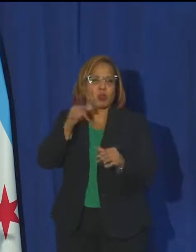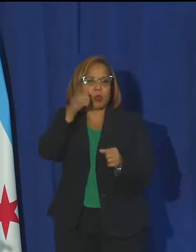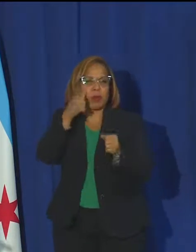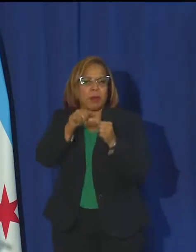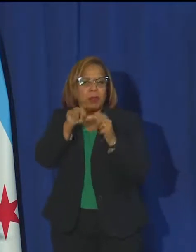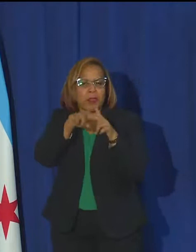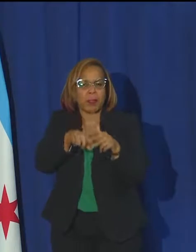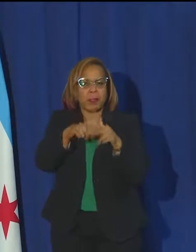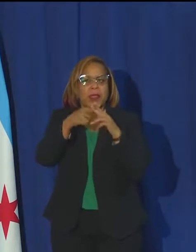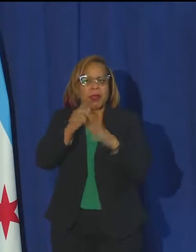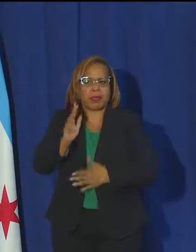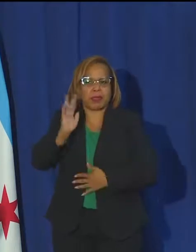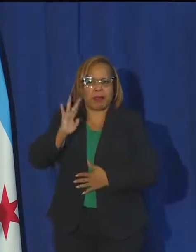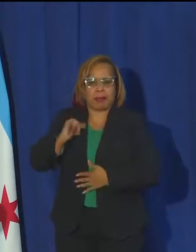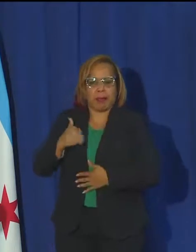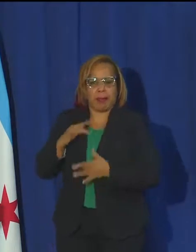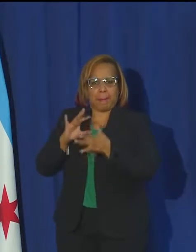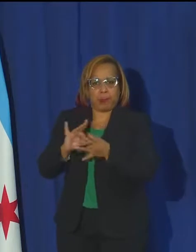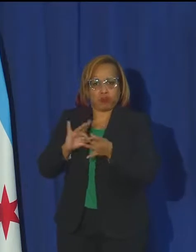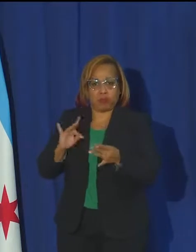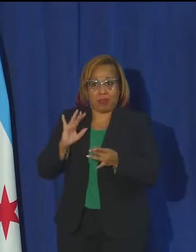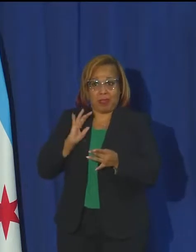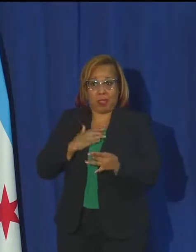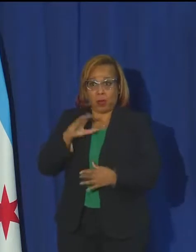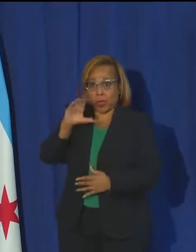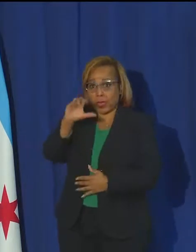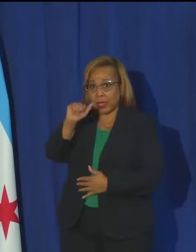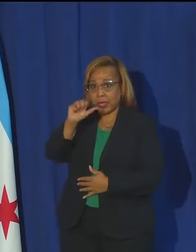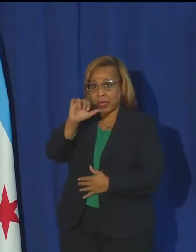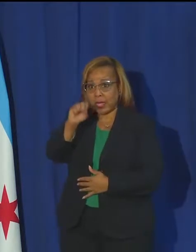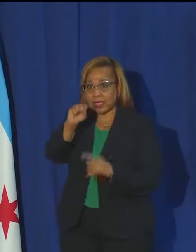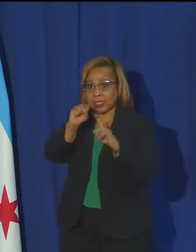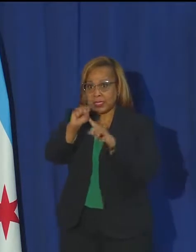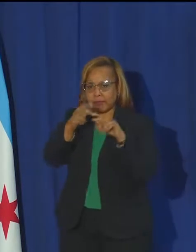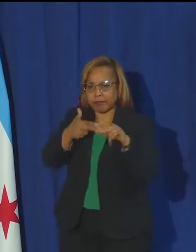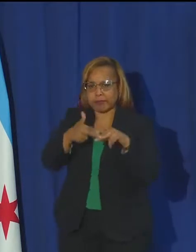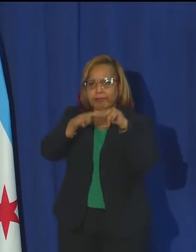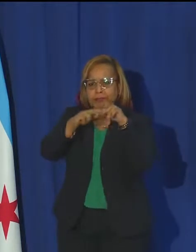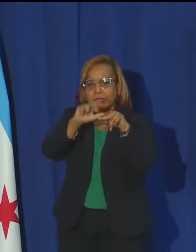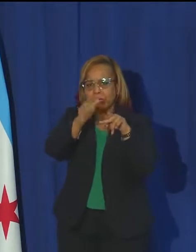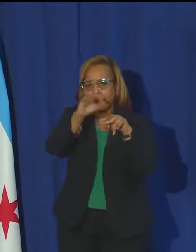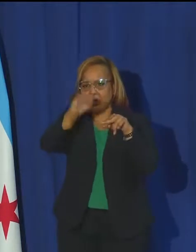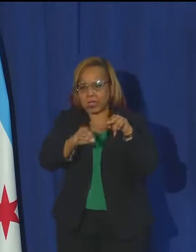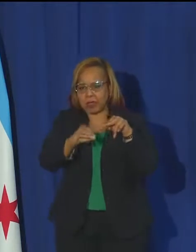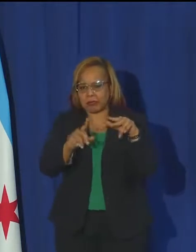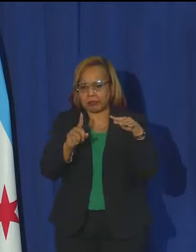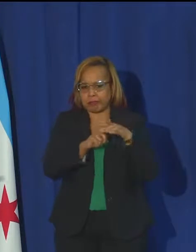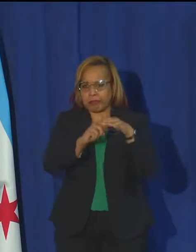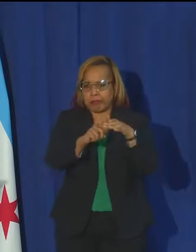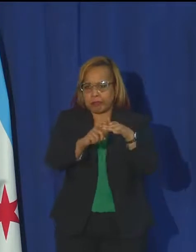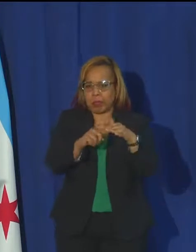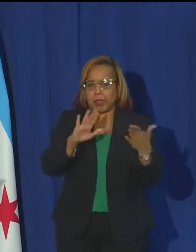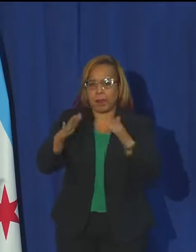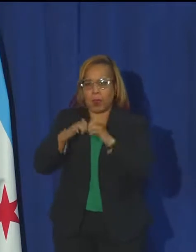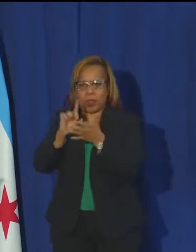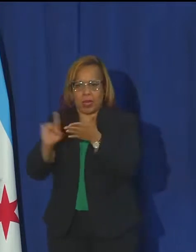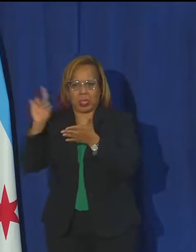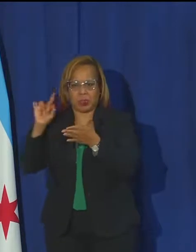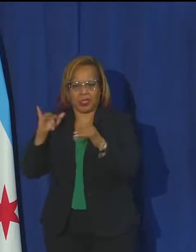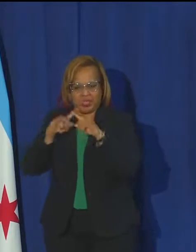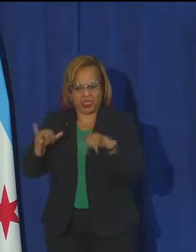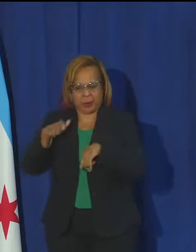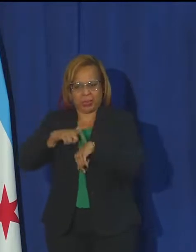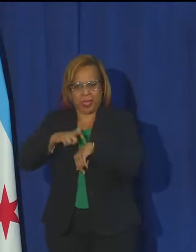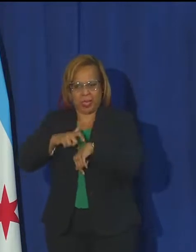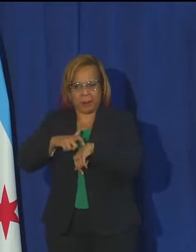remember that at the beginning, I mentioned that our cases have increased 10% as compared to last week at this